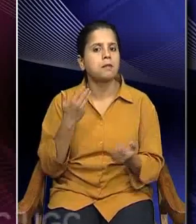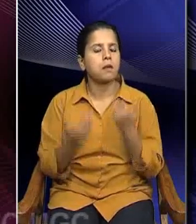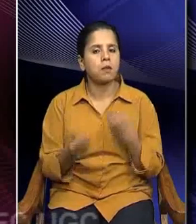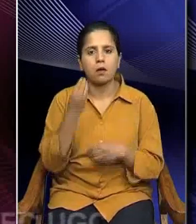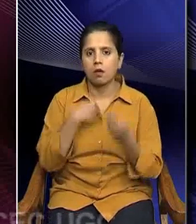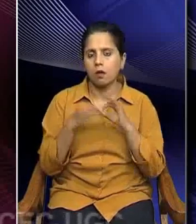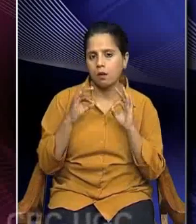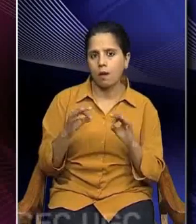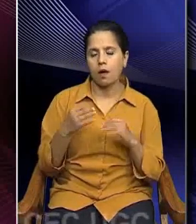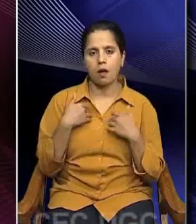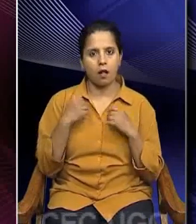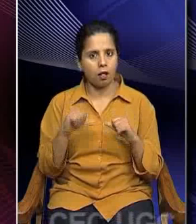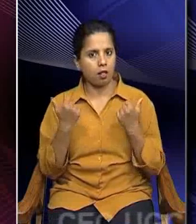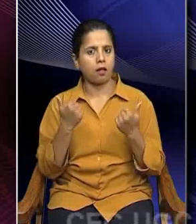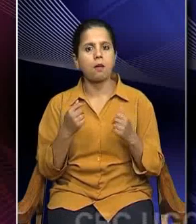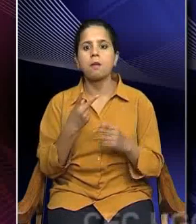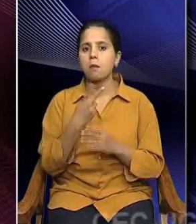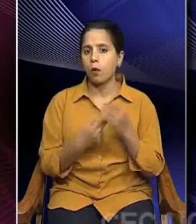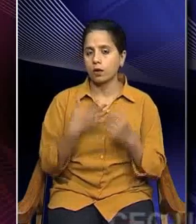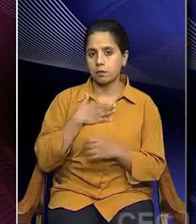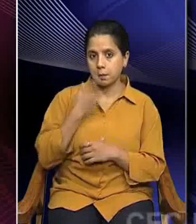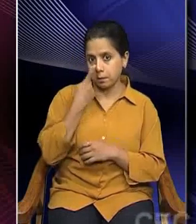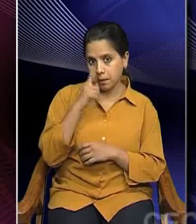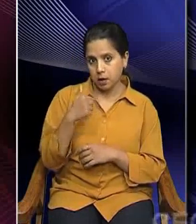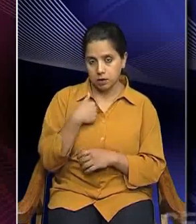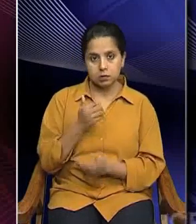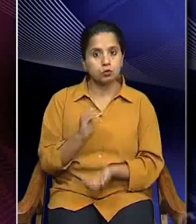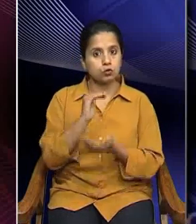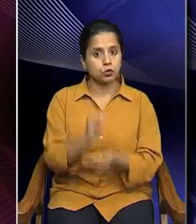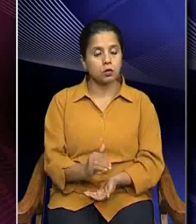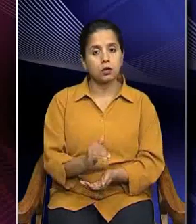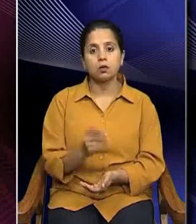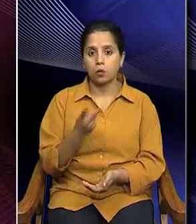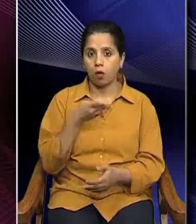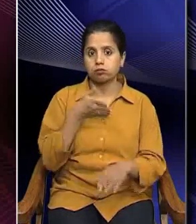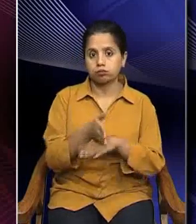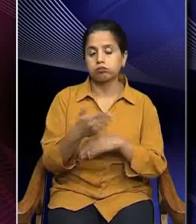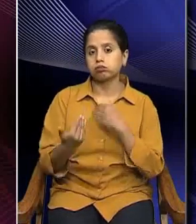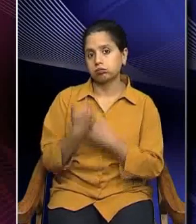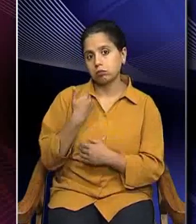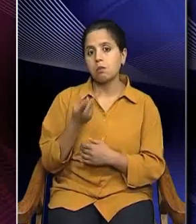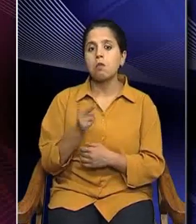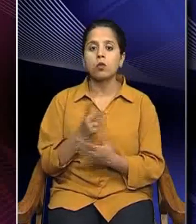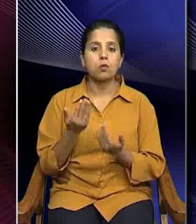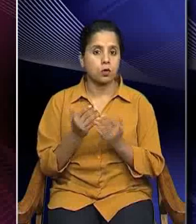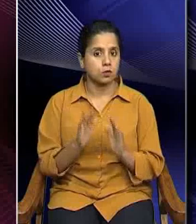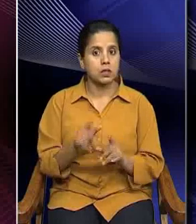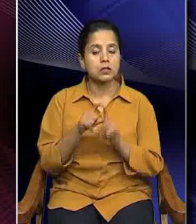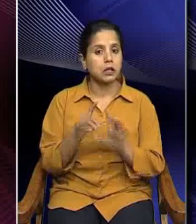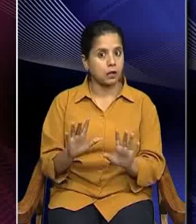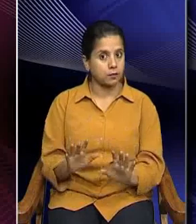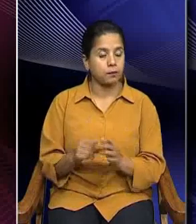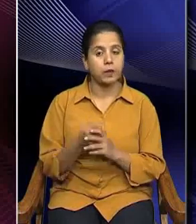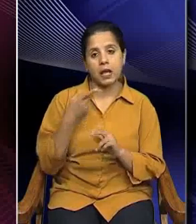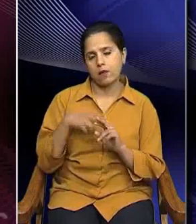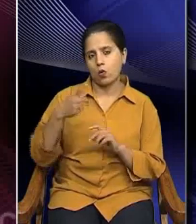nutrition and well-being of both mother and her children are put under tremendous risk. And so therefore, if you